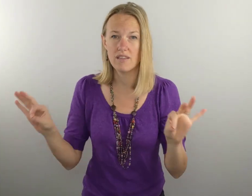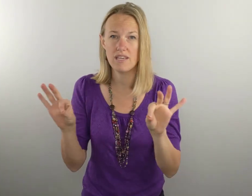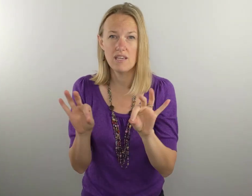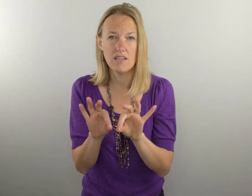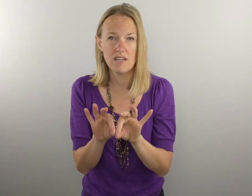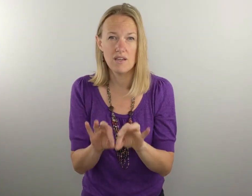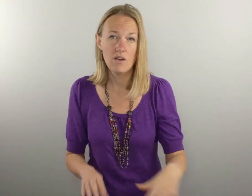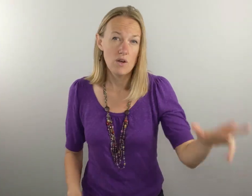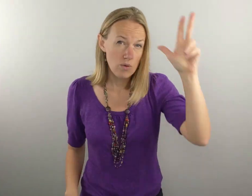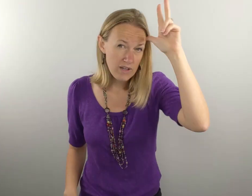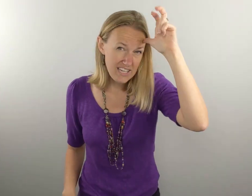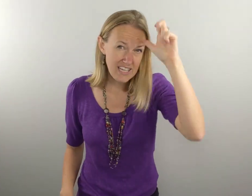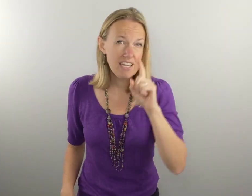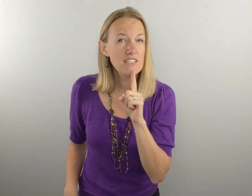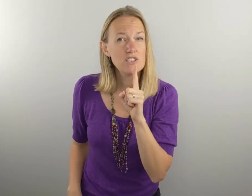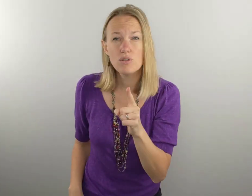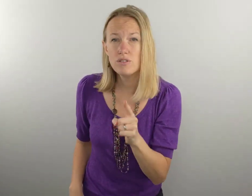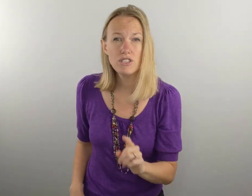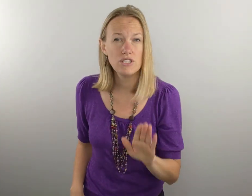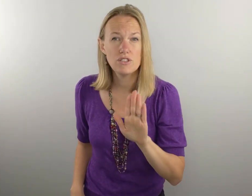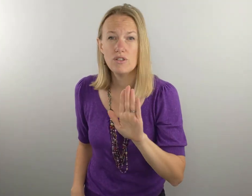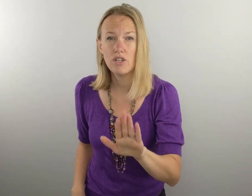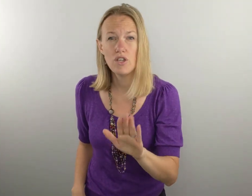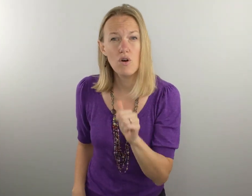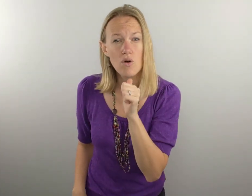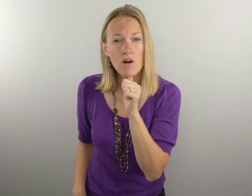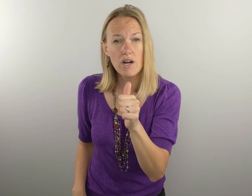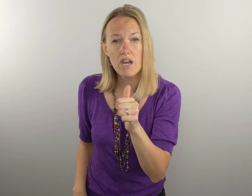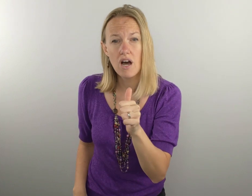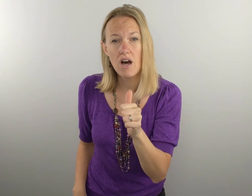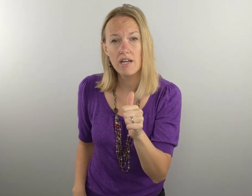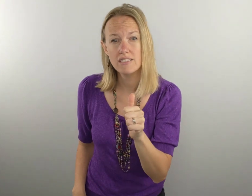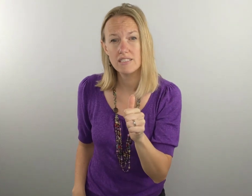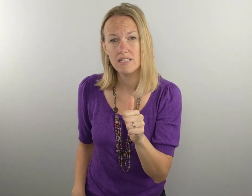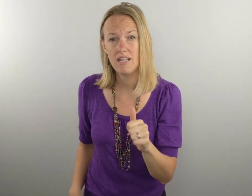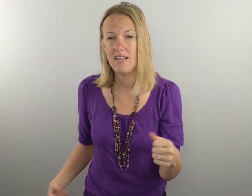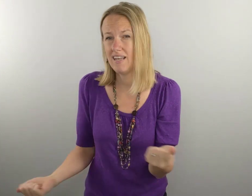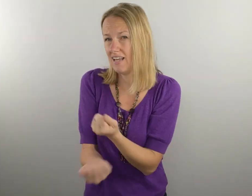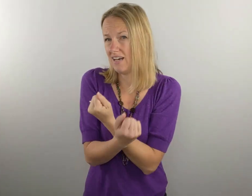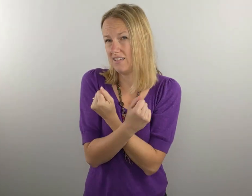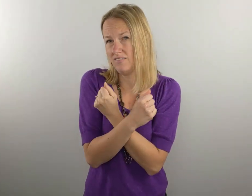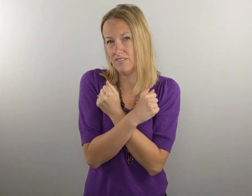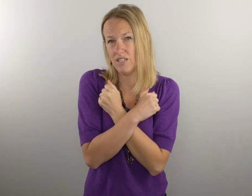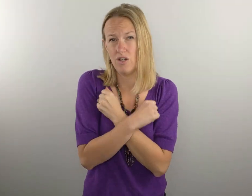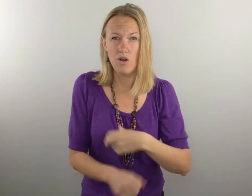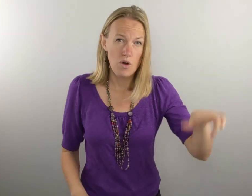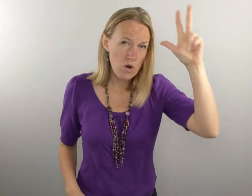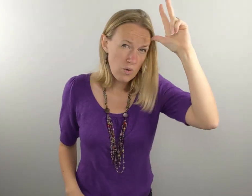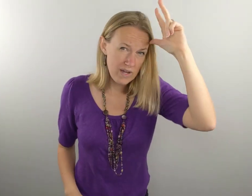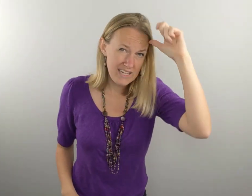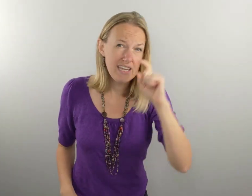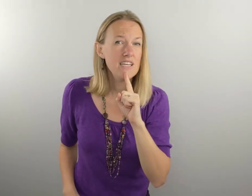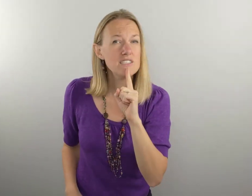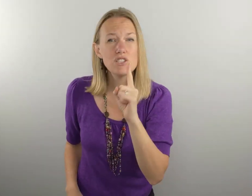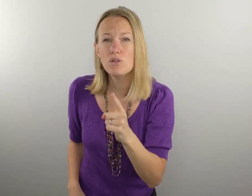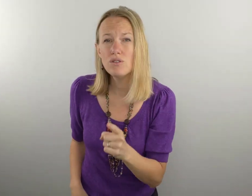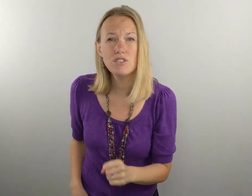worthy, when he told you you're not loved, when he told